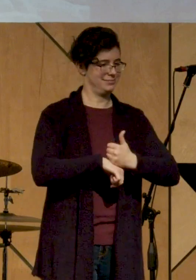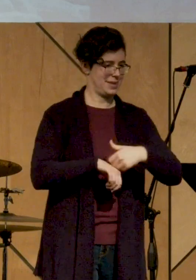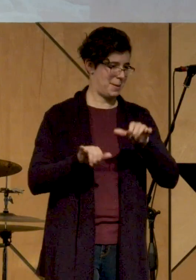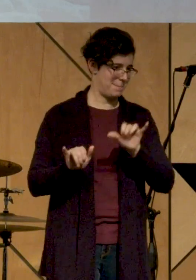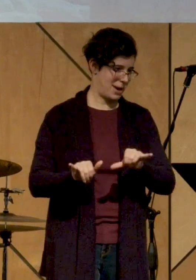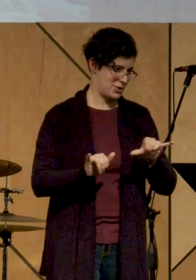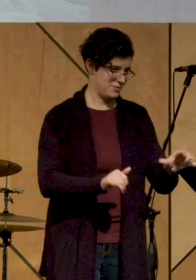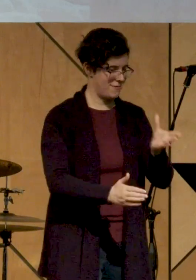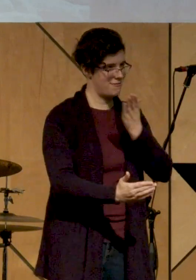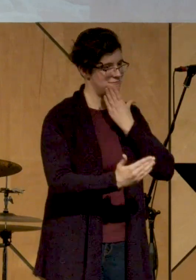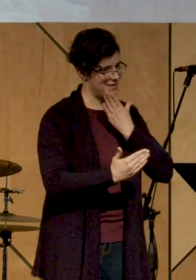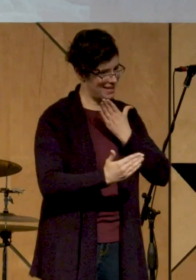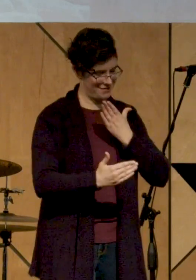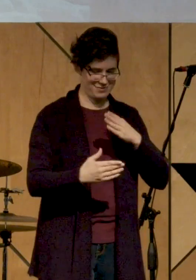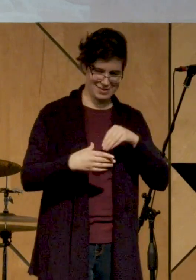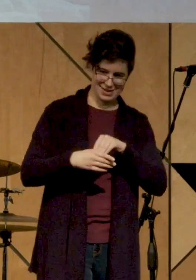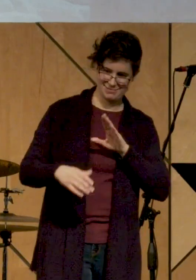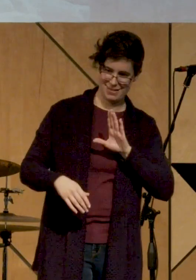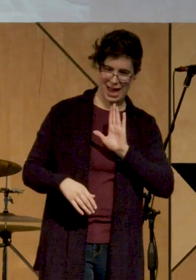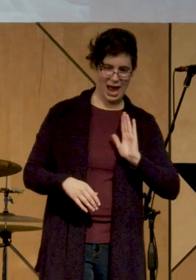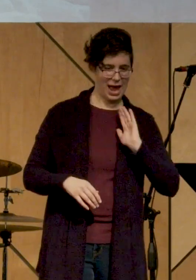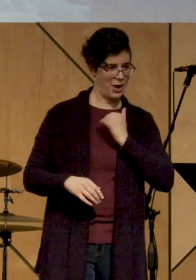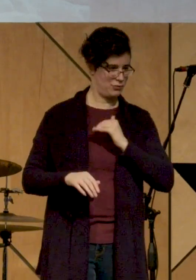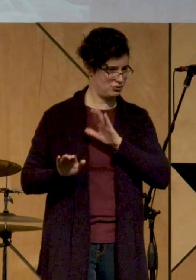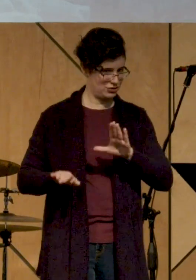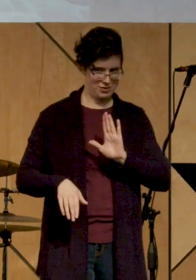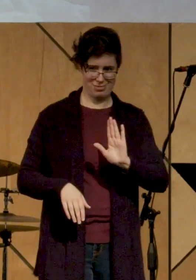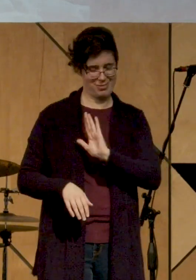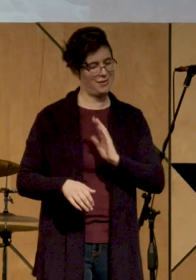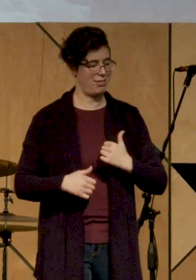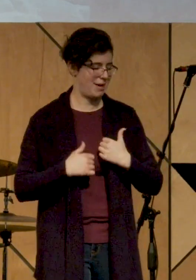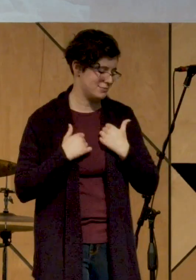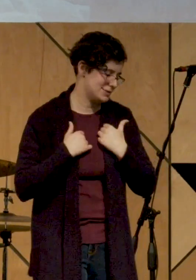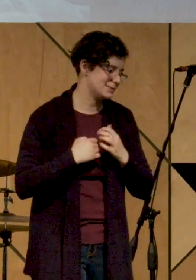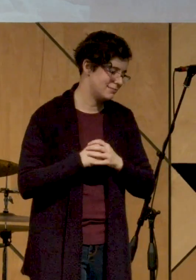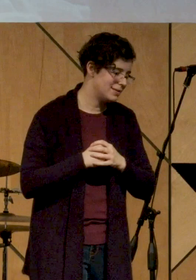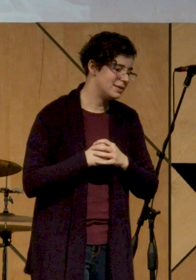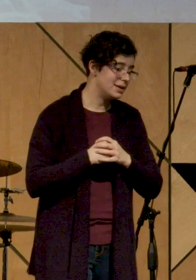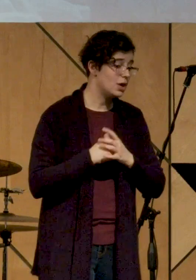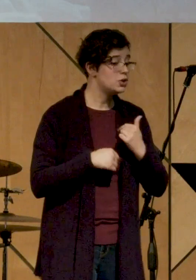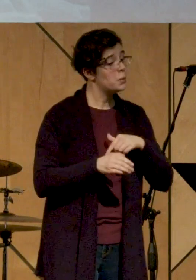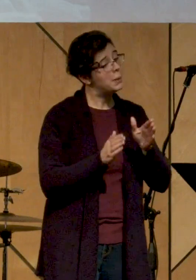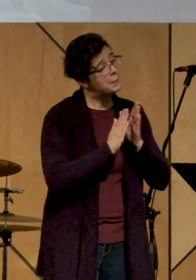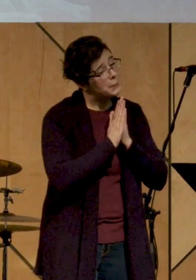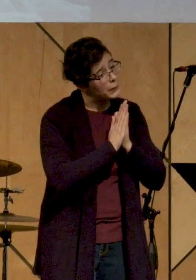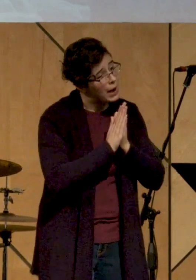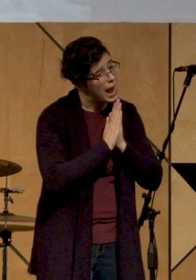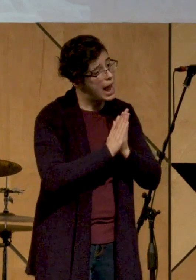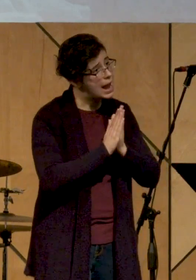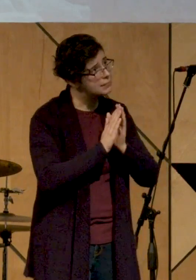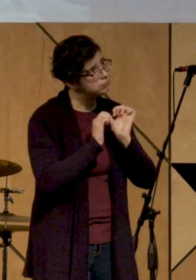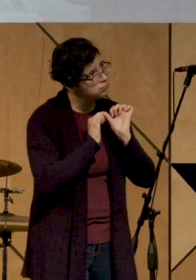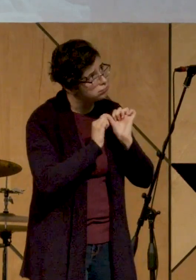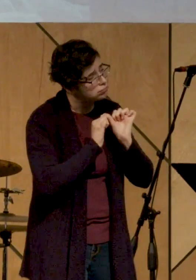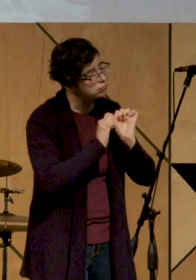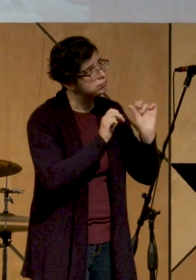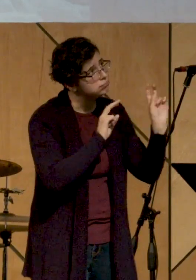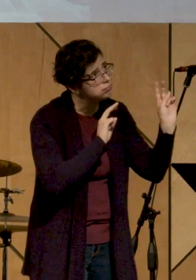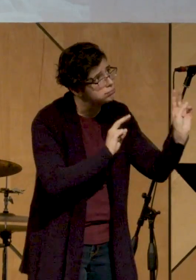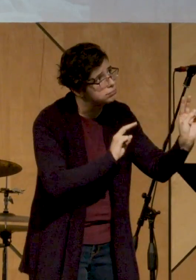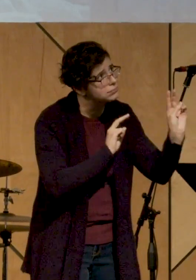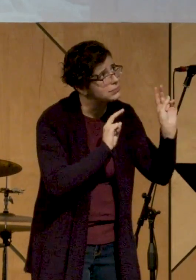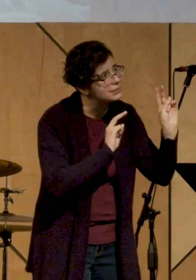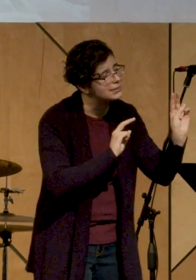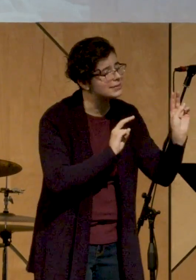of thankfulness in our kids' prayer lives. So we pray steadfastly,